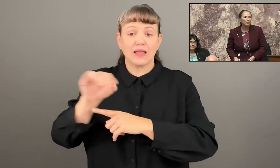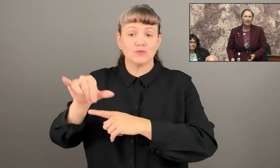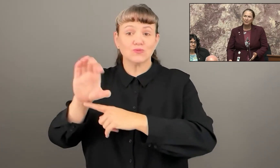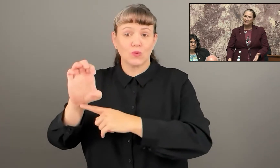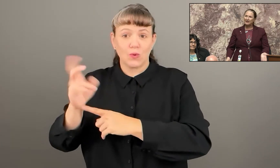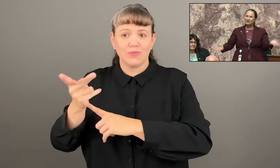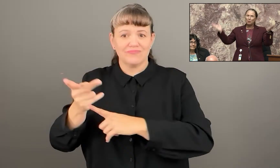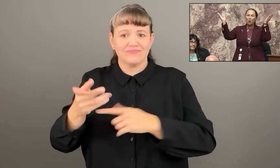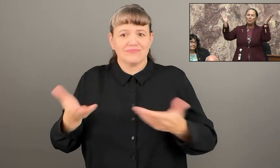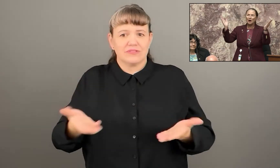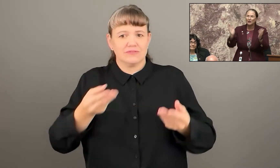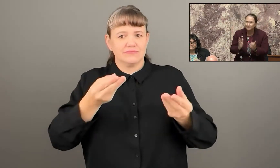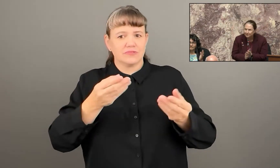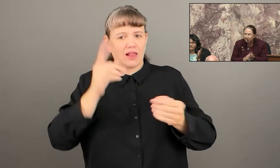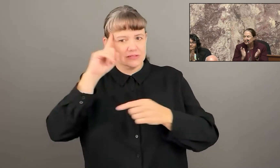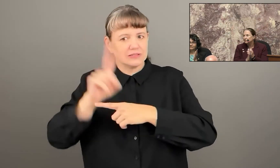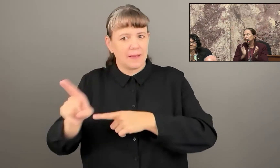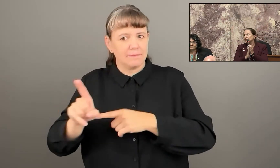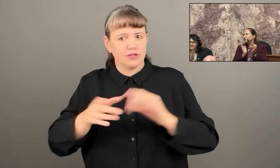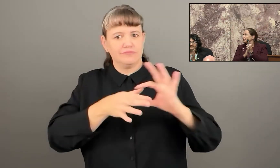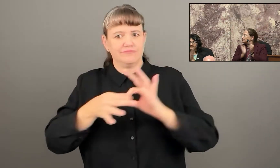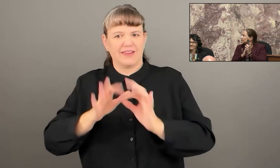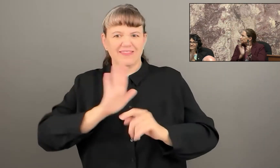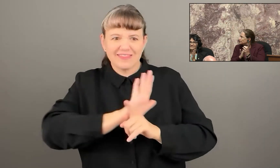and hopefully everybody makes them a warm welcome.